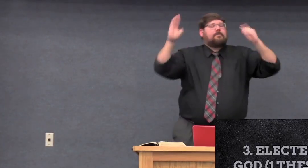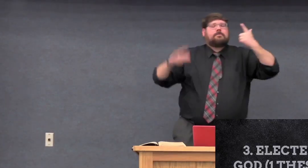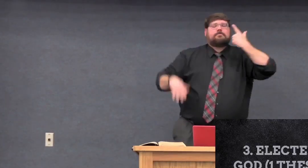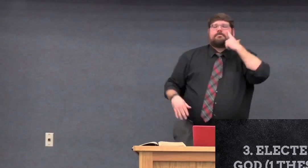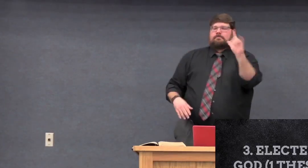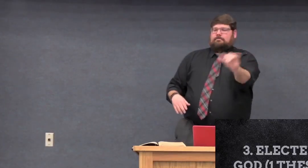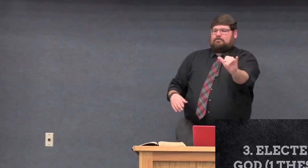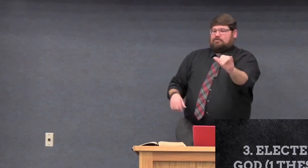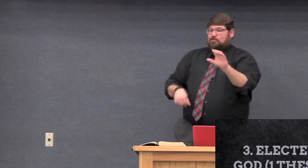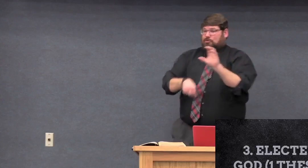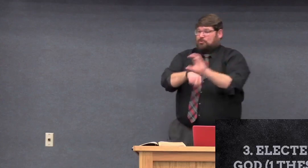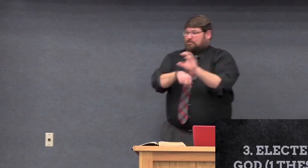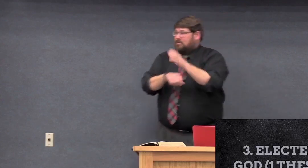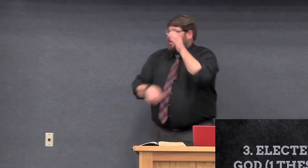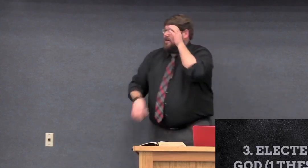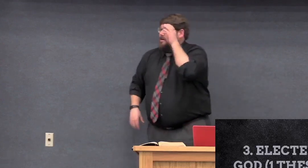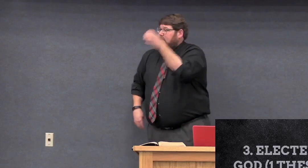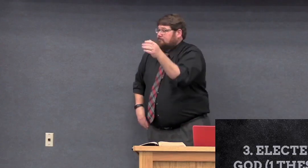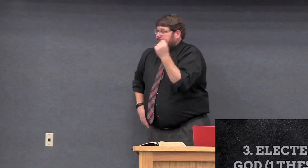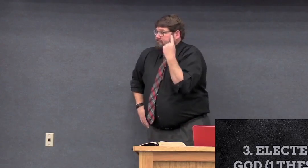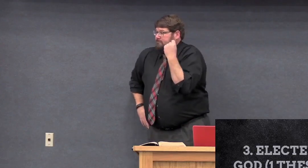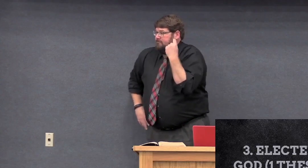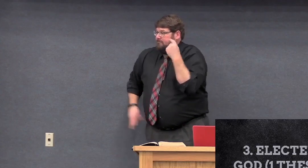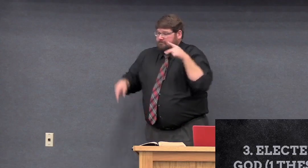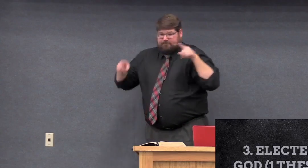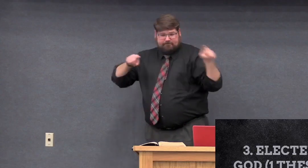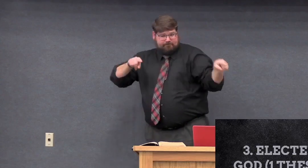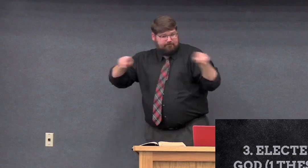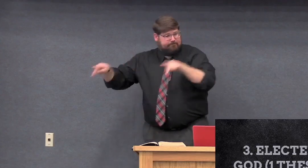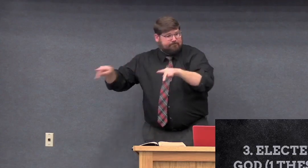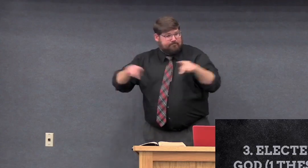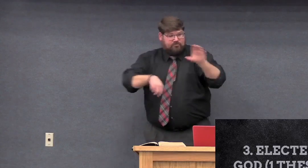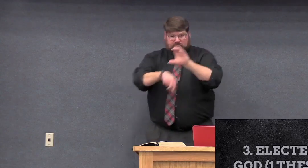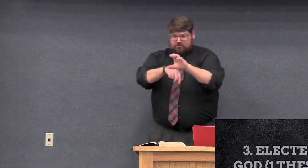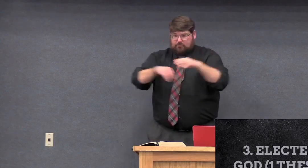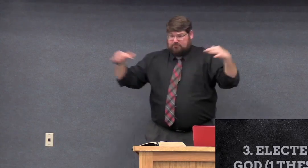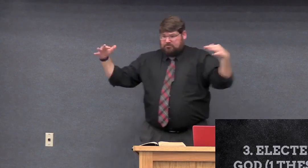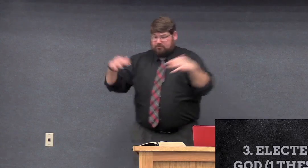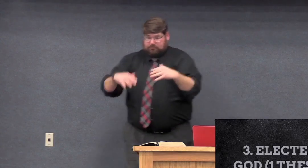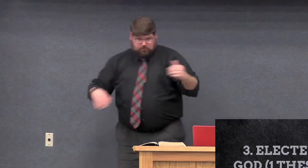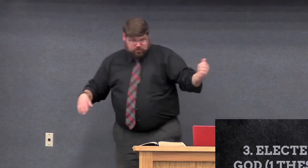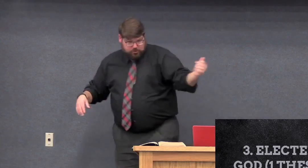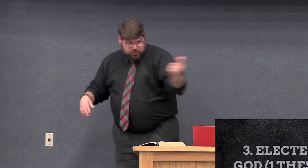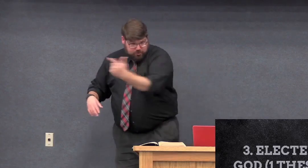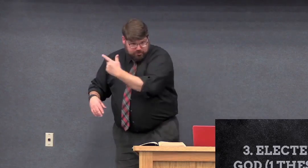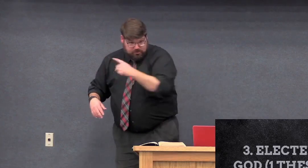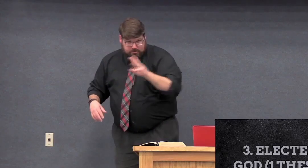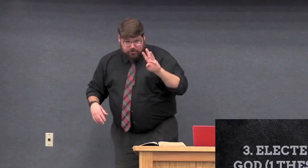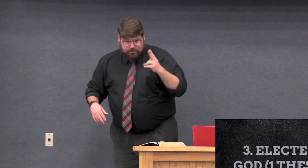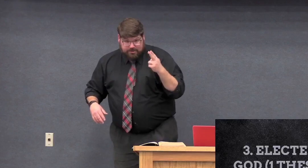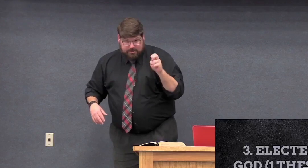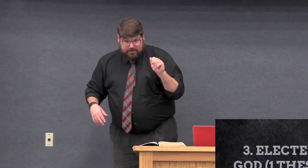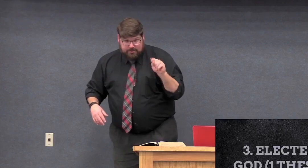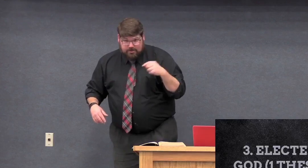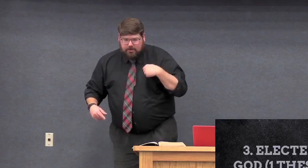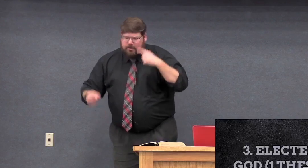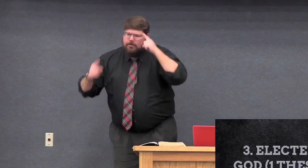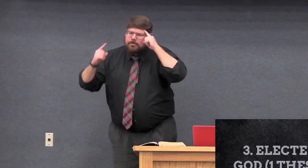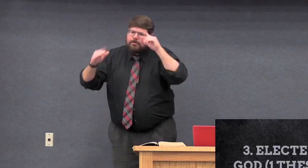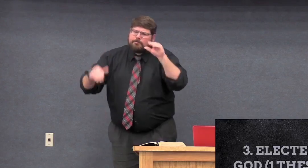wheat will be gathered into my barns and stored. And Jesus told that story as a picture of the kingdom. Not